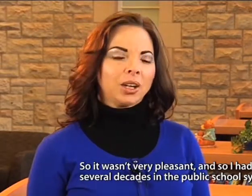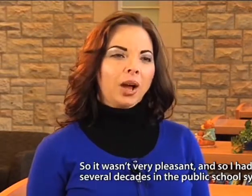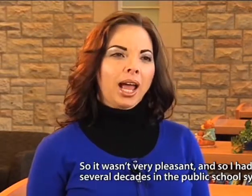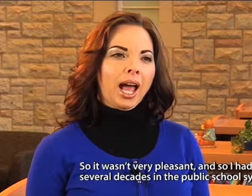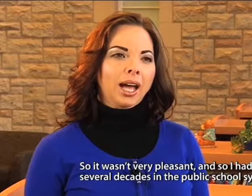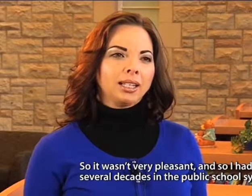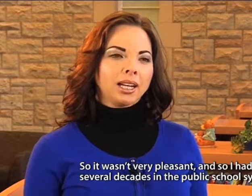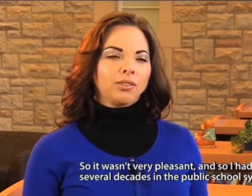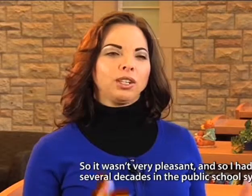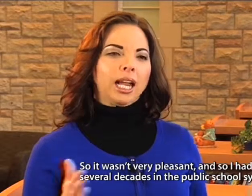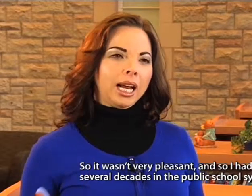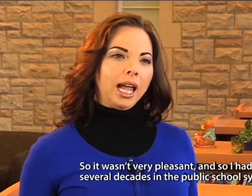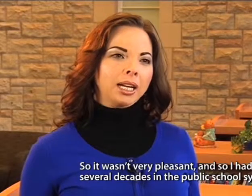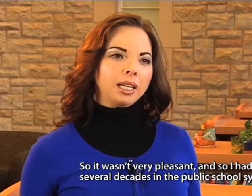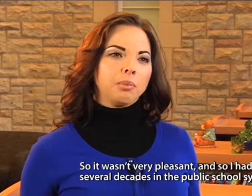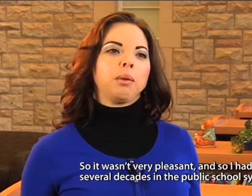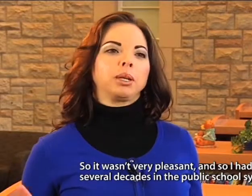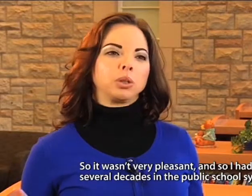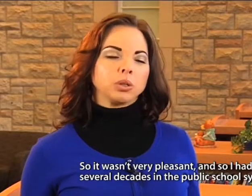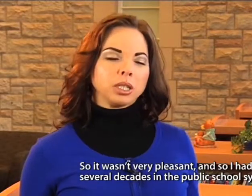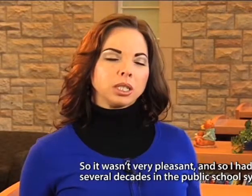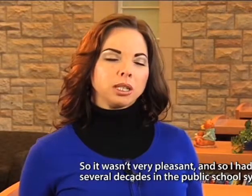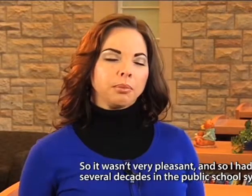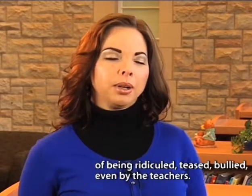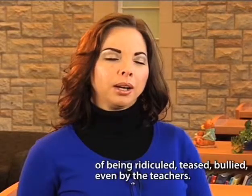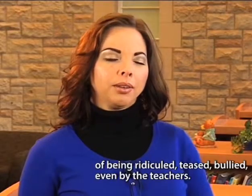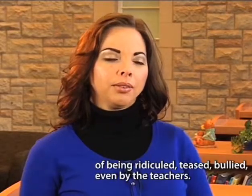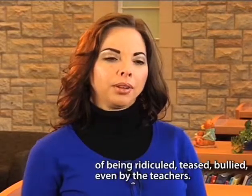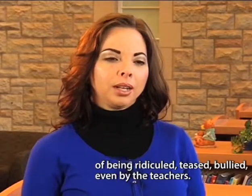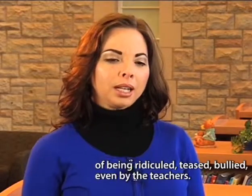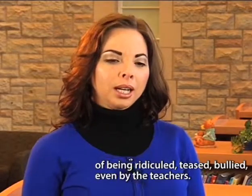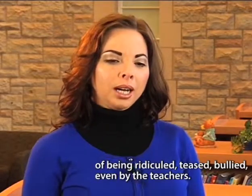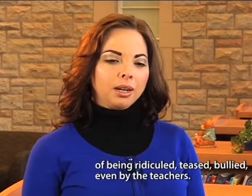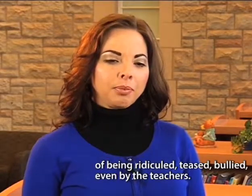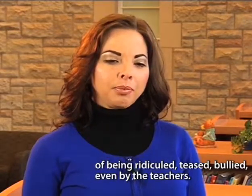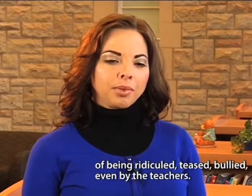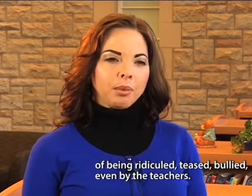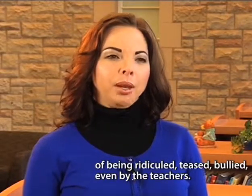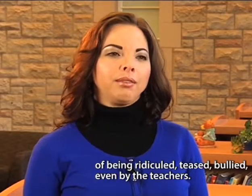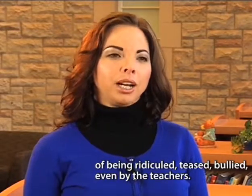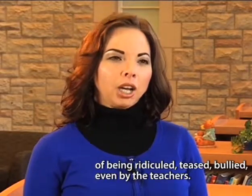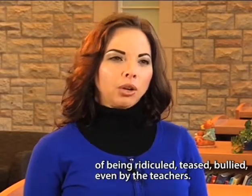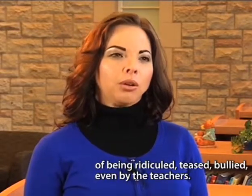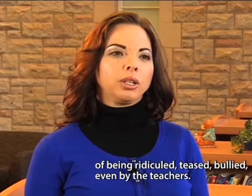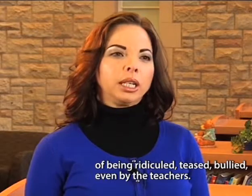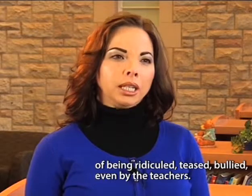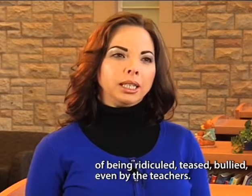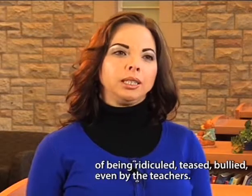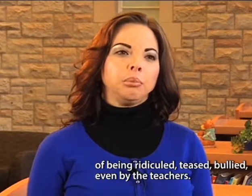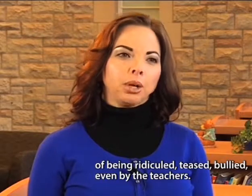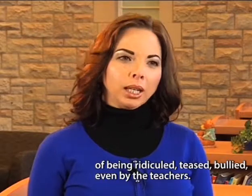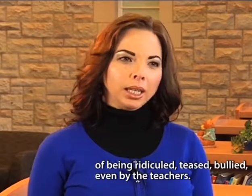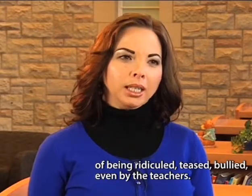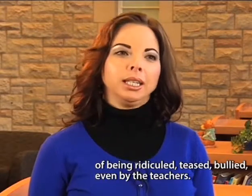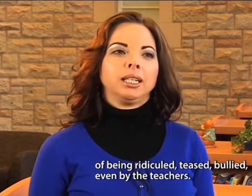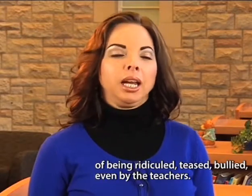I had several decades in the public school system of being ridiculed, teased, bullied, even